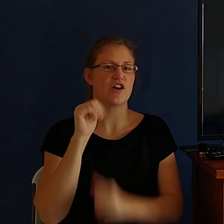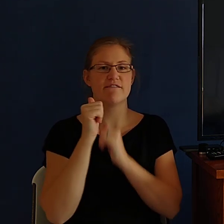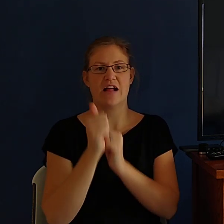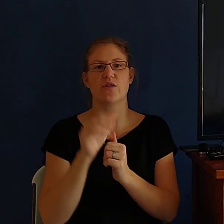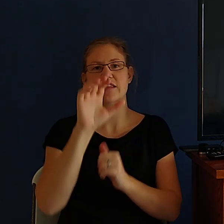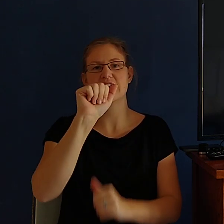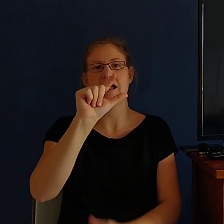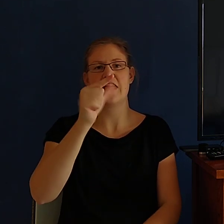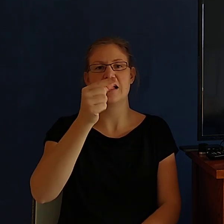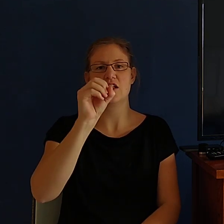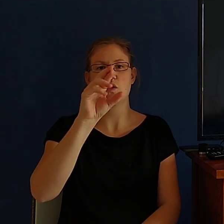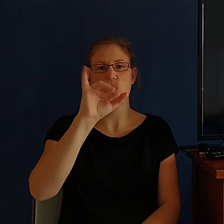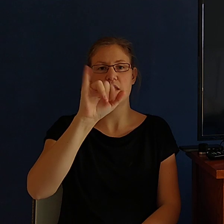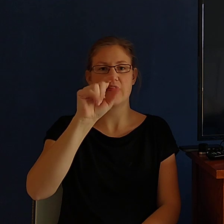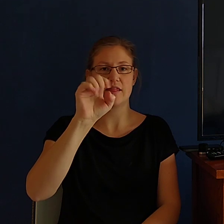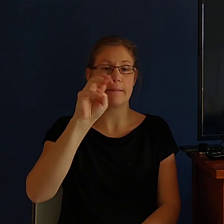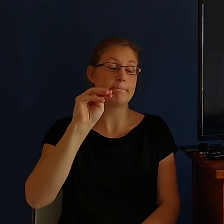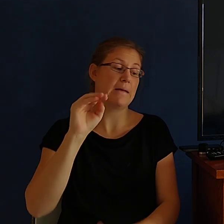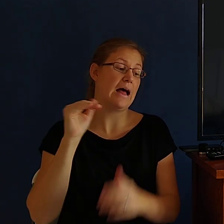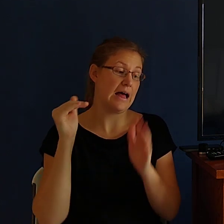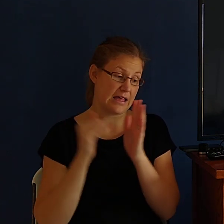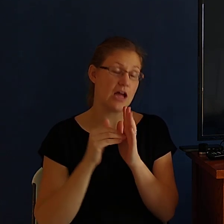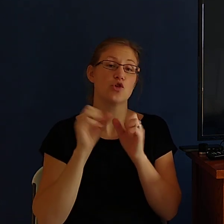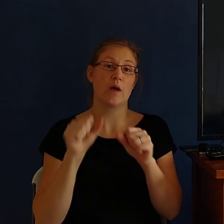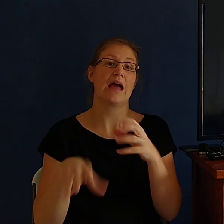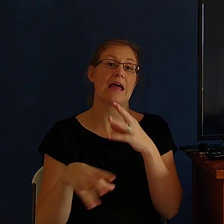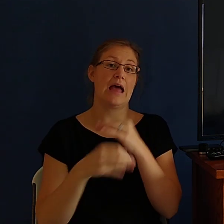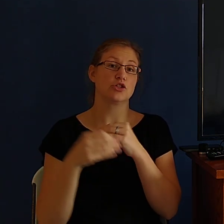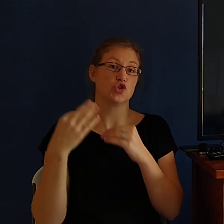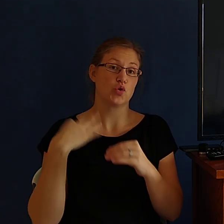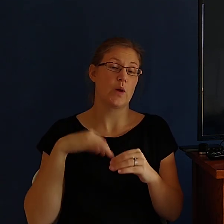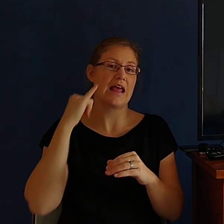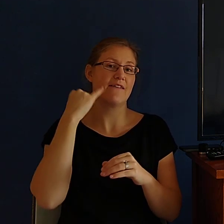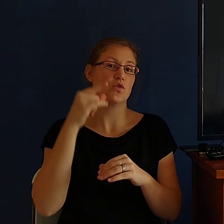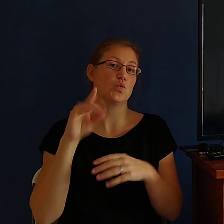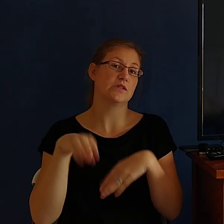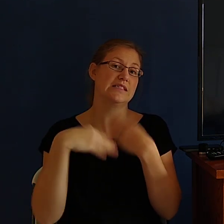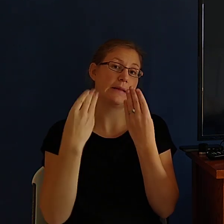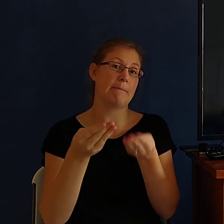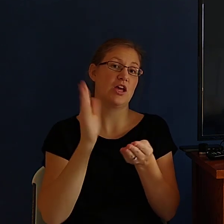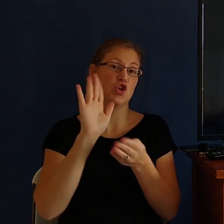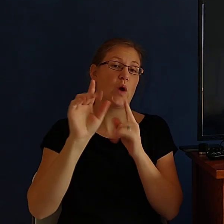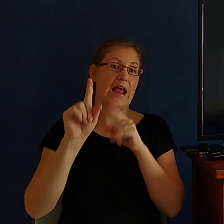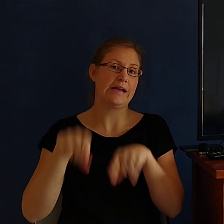algorithm. And again, you can get an extra credit if you submit your solution before the end of